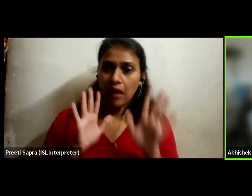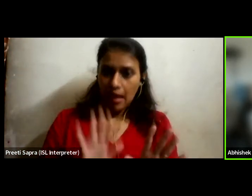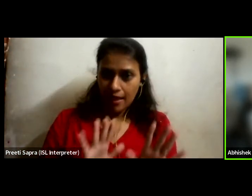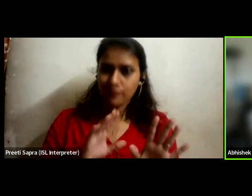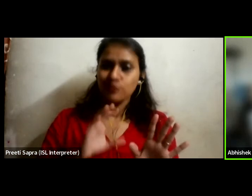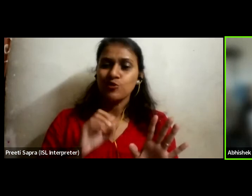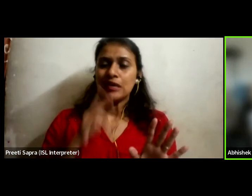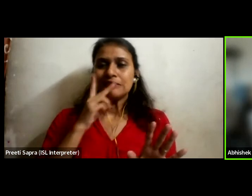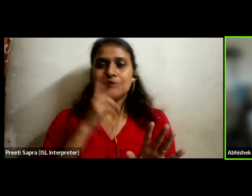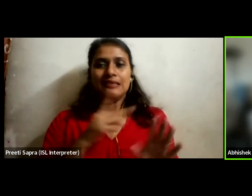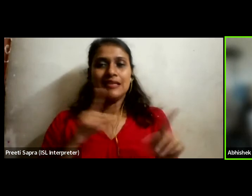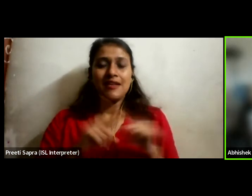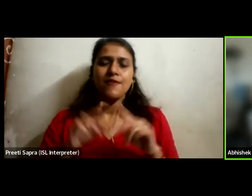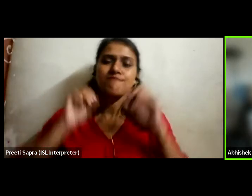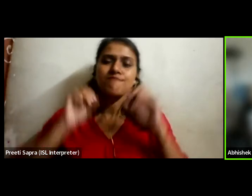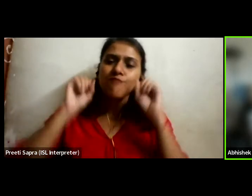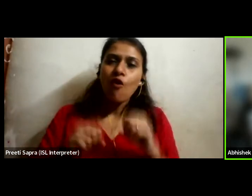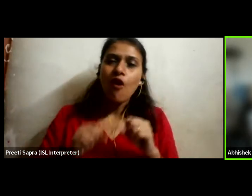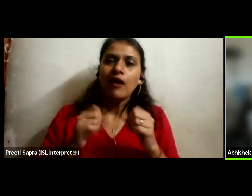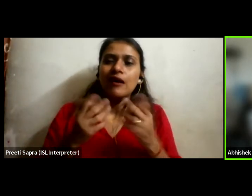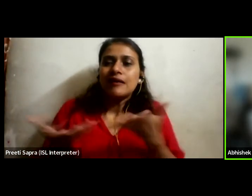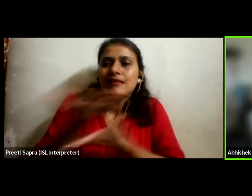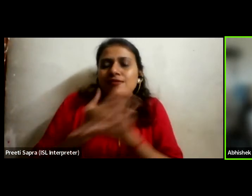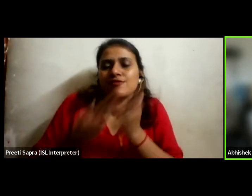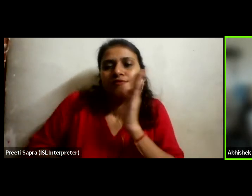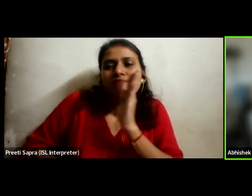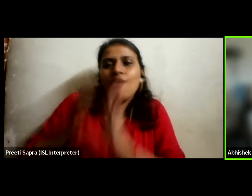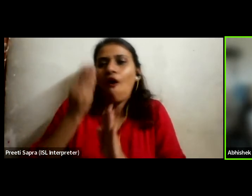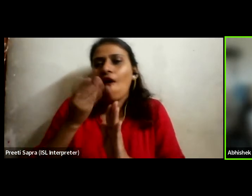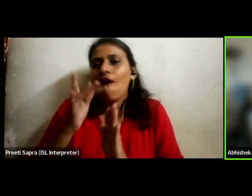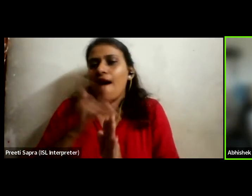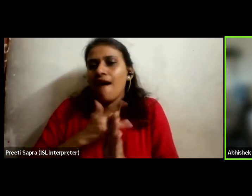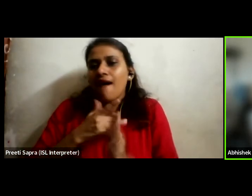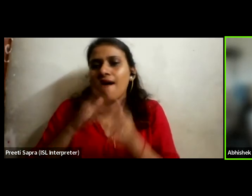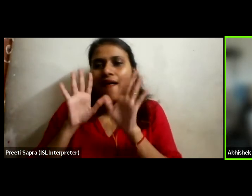been the most discussed piece of